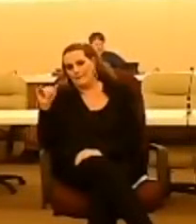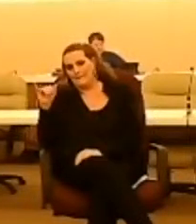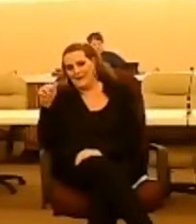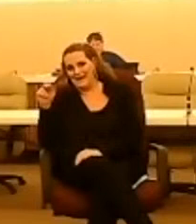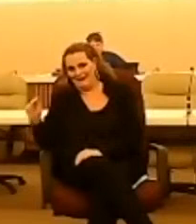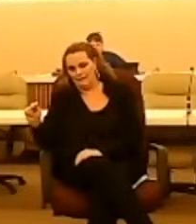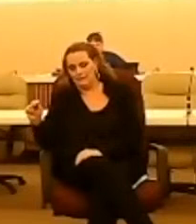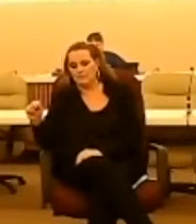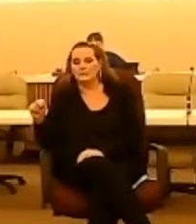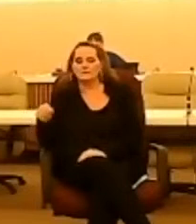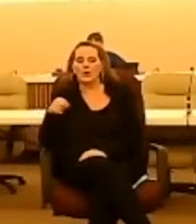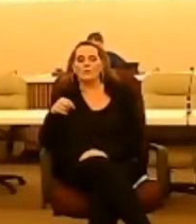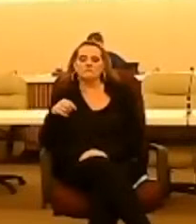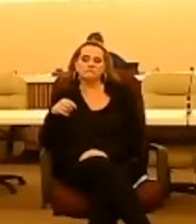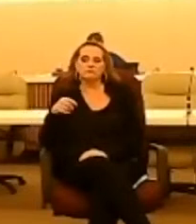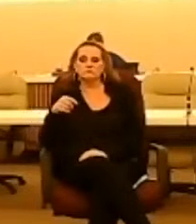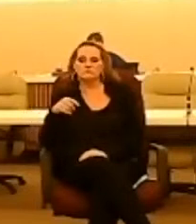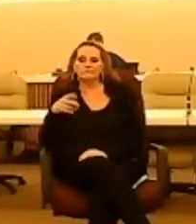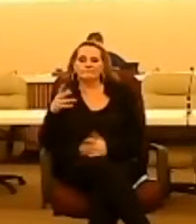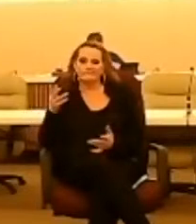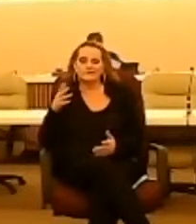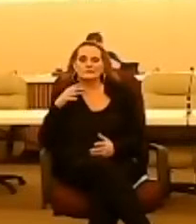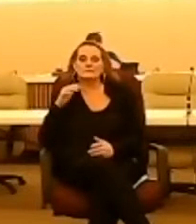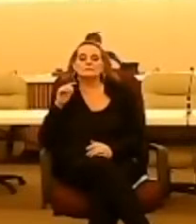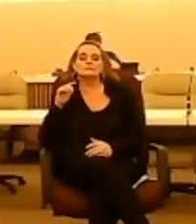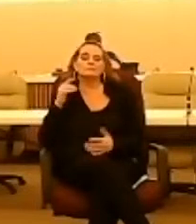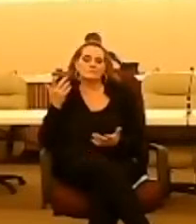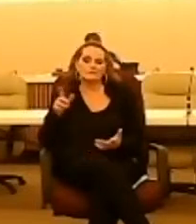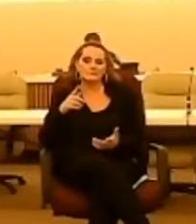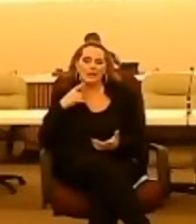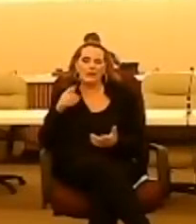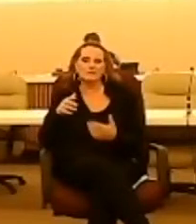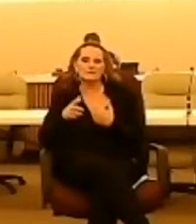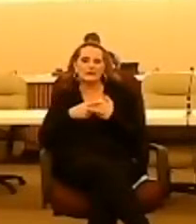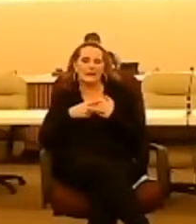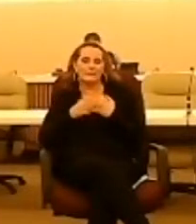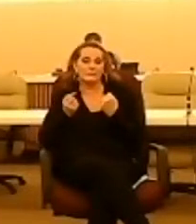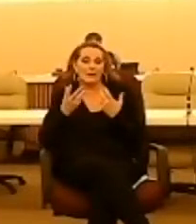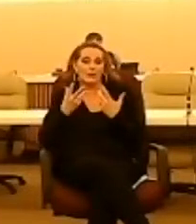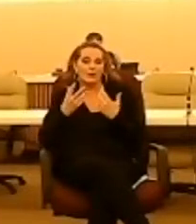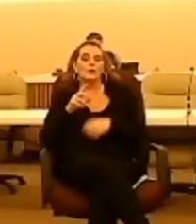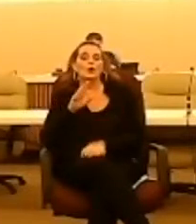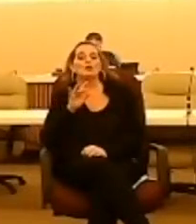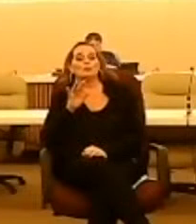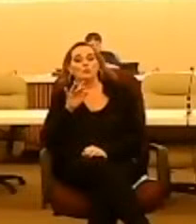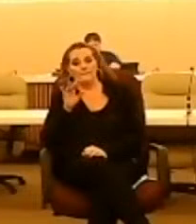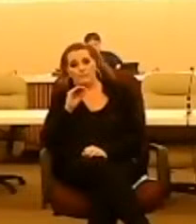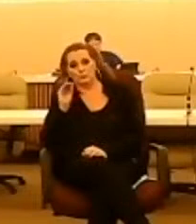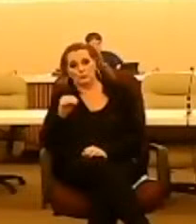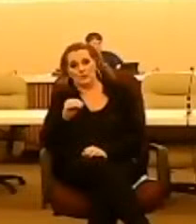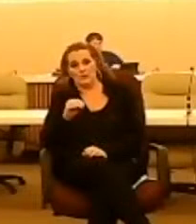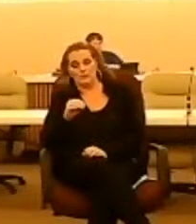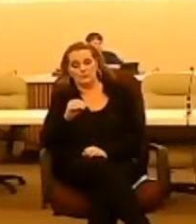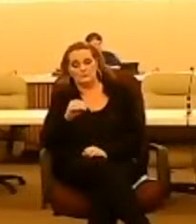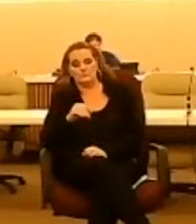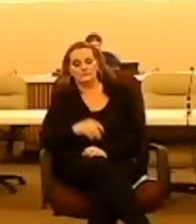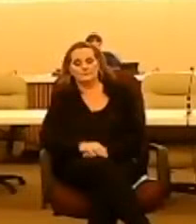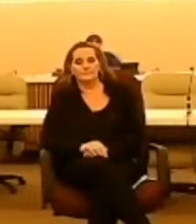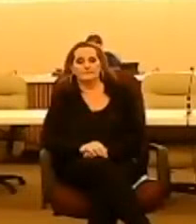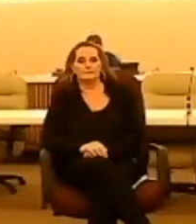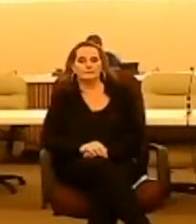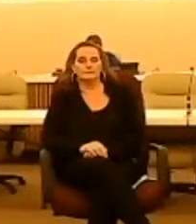essentially they'll save about 25%. And that savings essentially is being picked up by these other